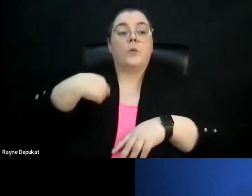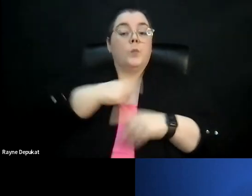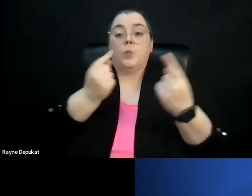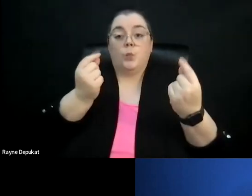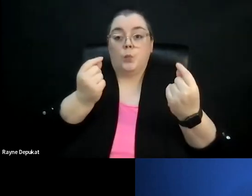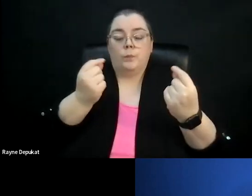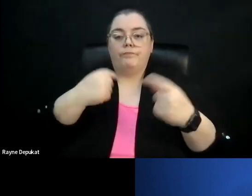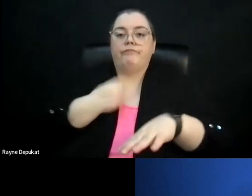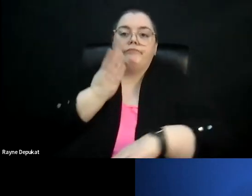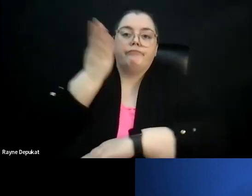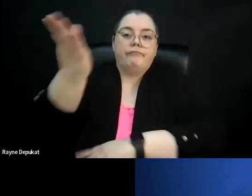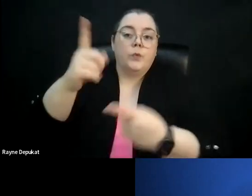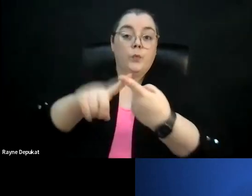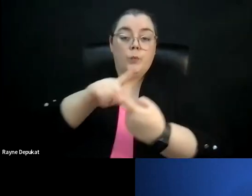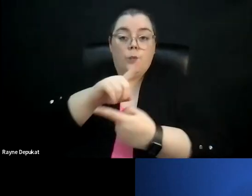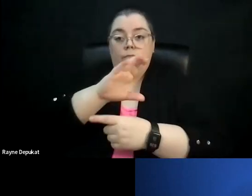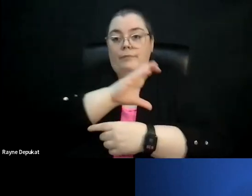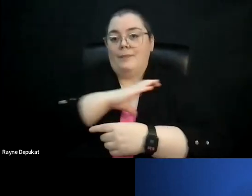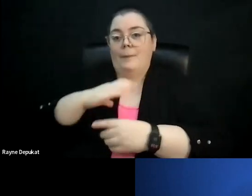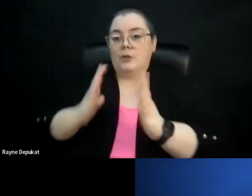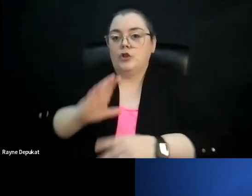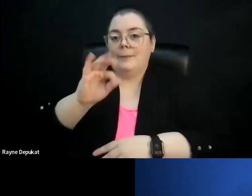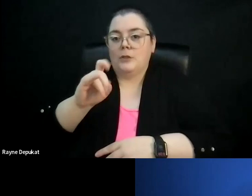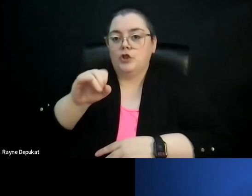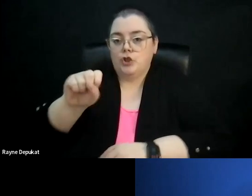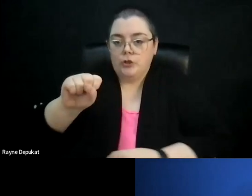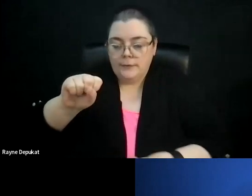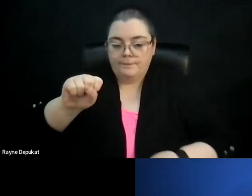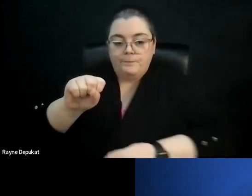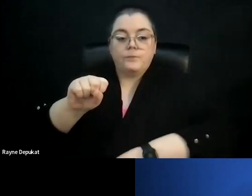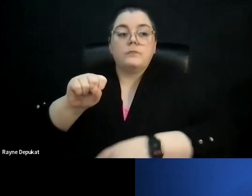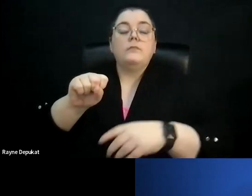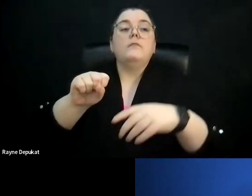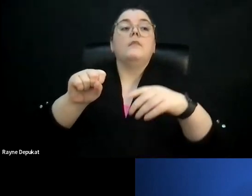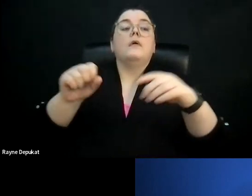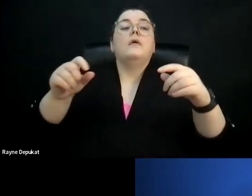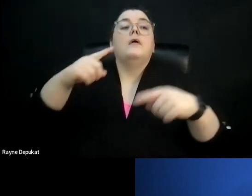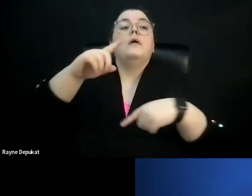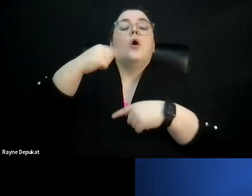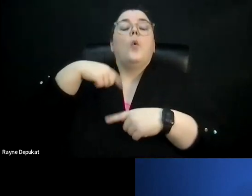is do that summative report and then submit that to the commissioners.